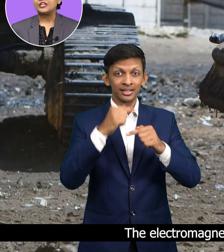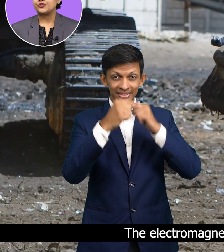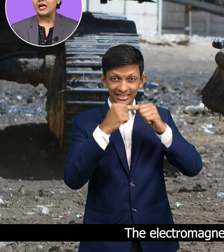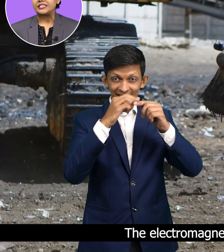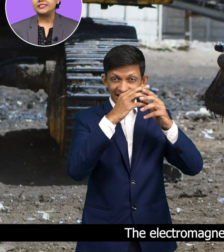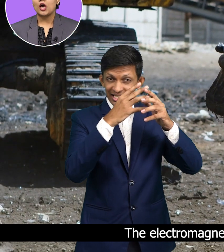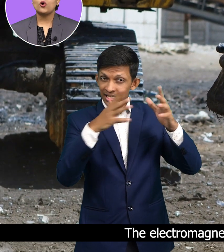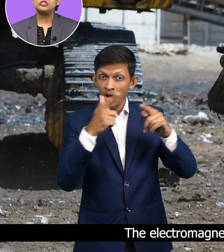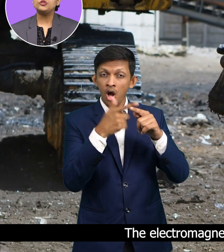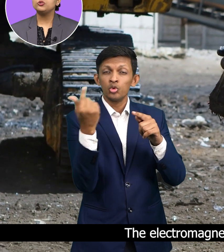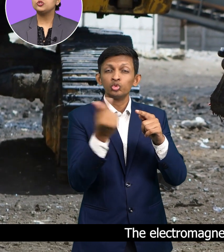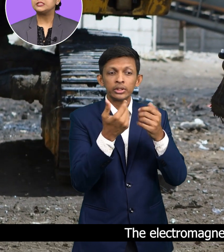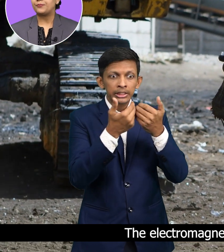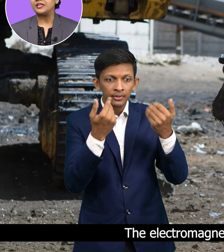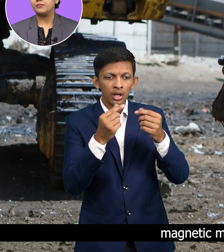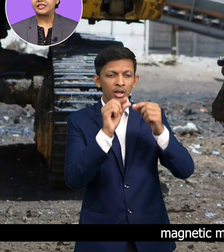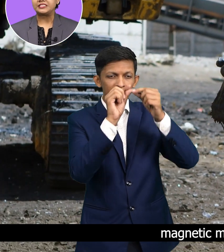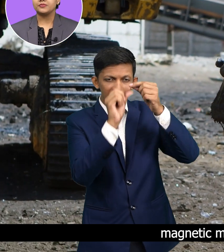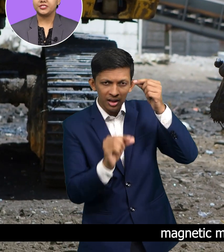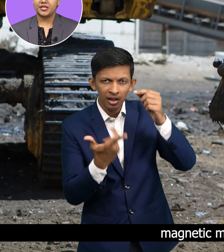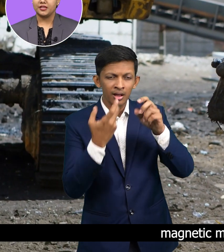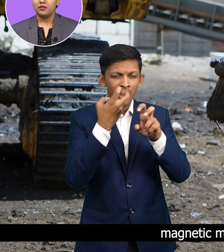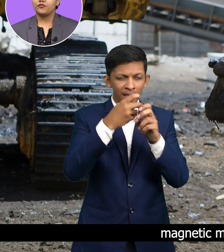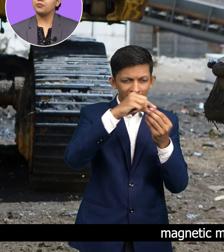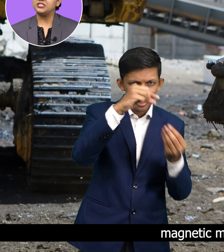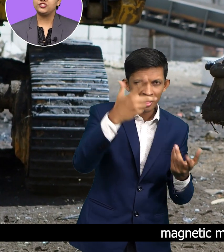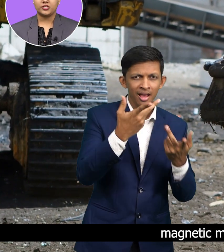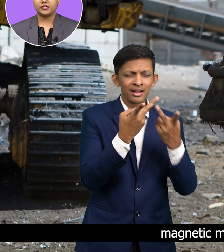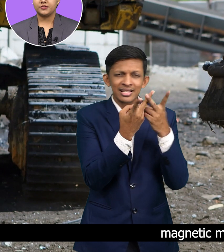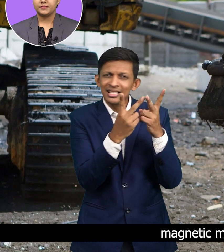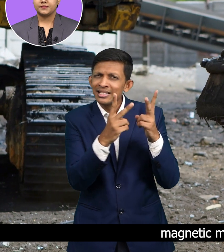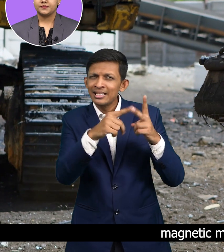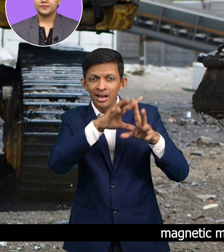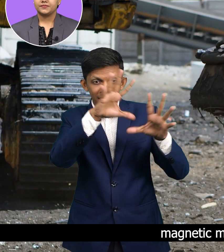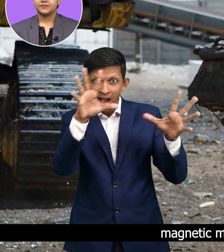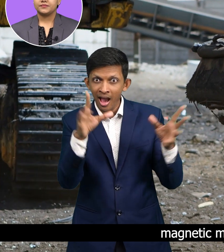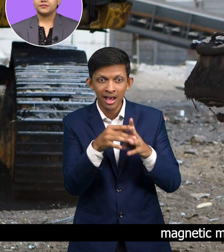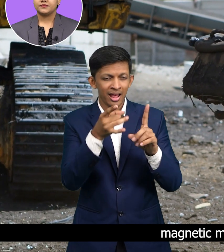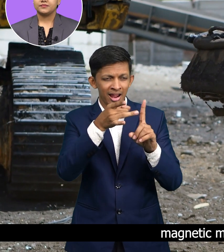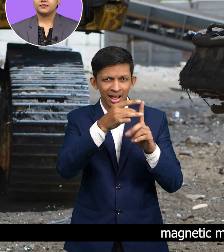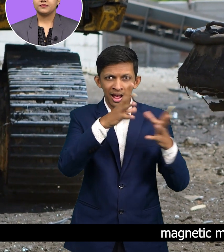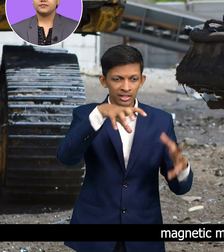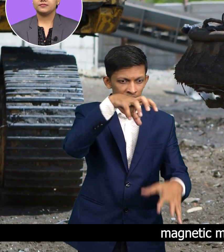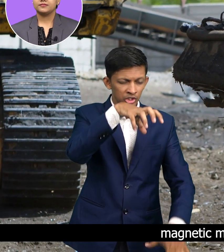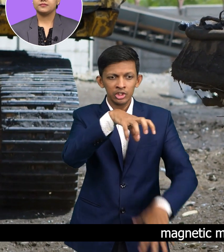The electromagnets are also used to separate magnetic material from the junk.